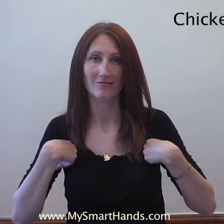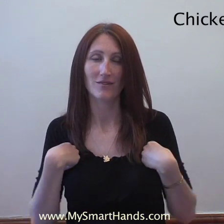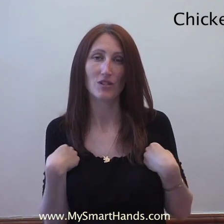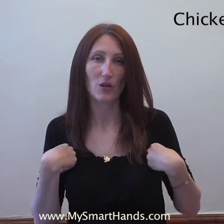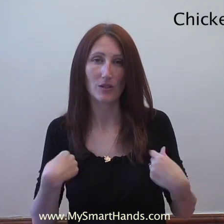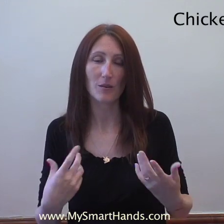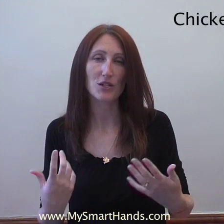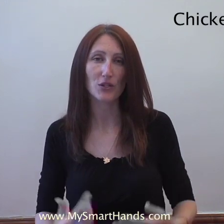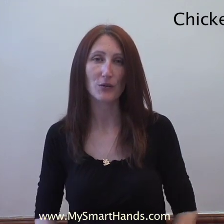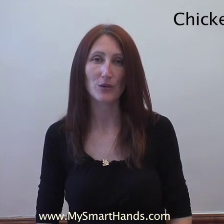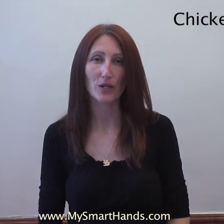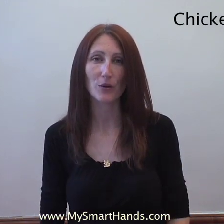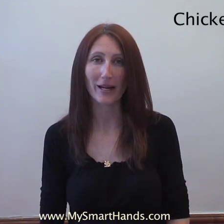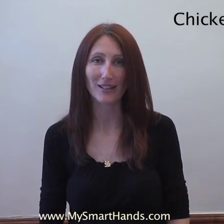So it's up to you which one you pick.